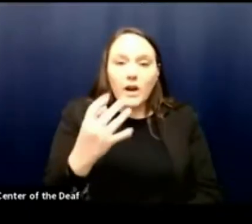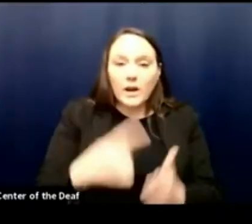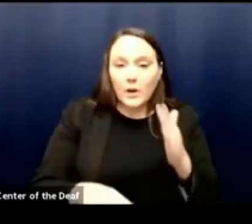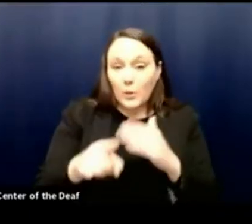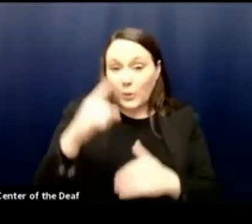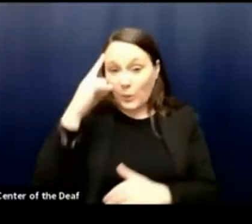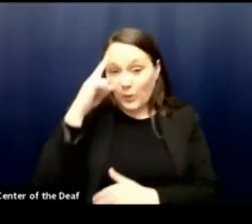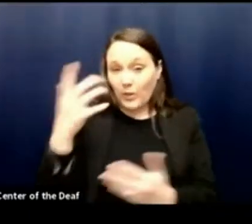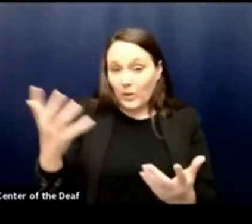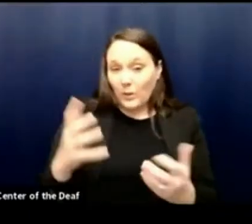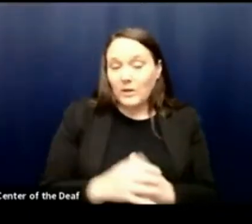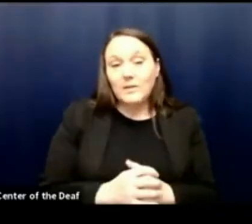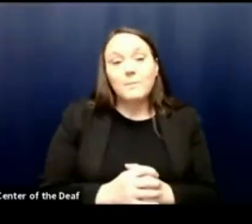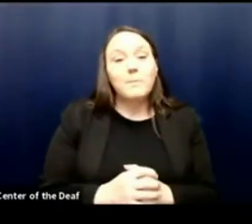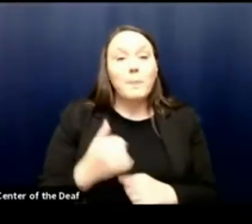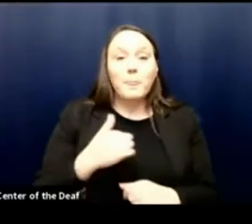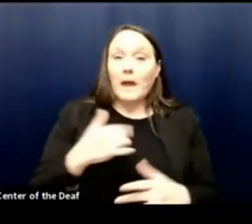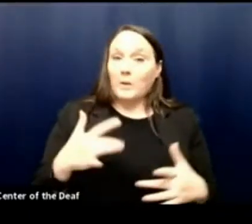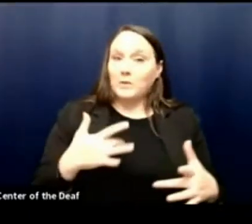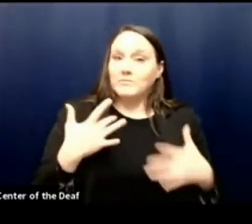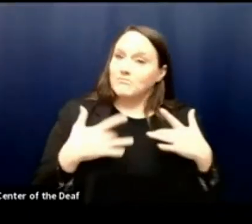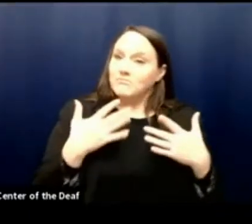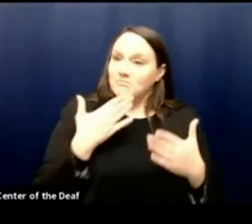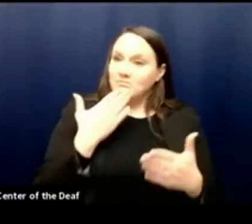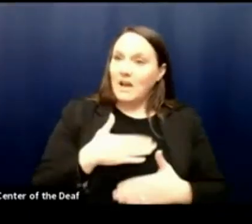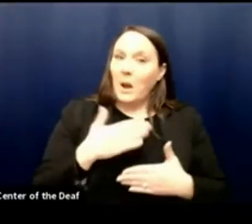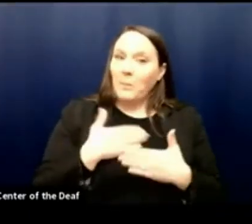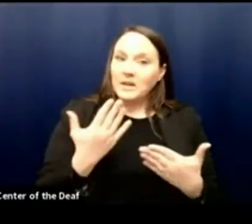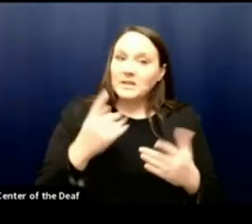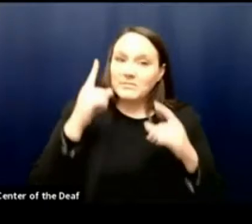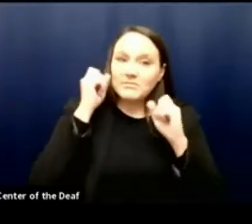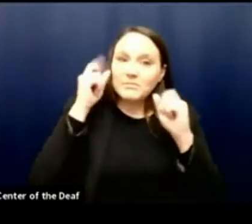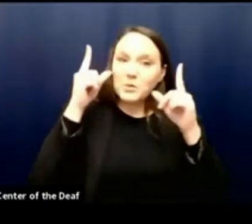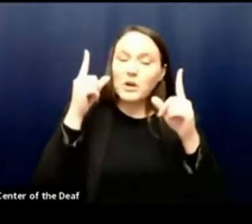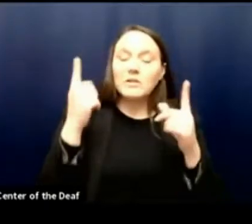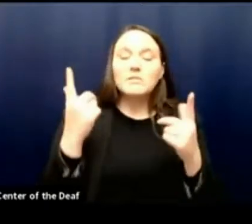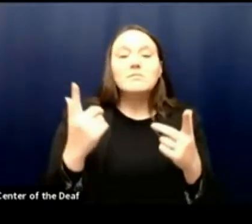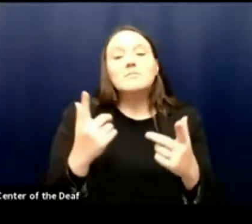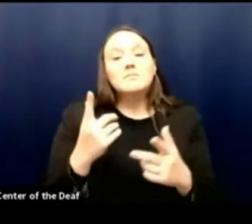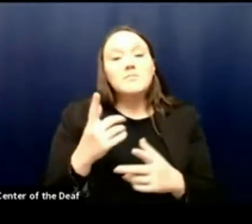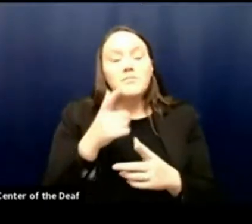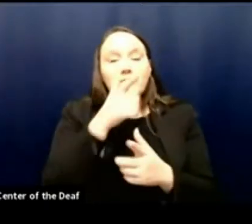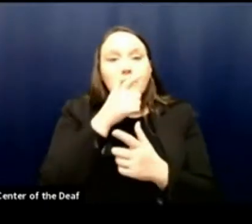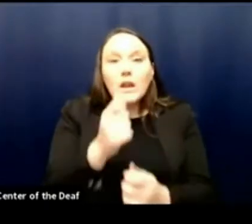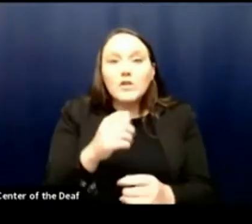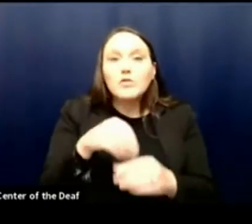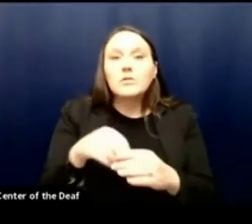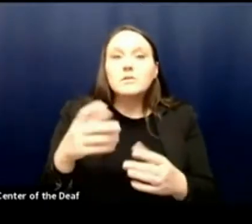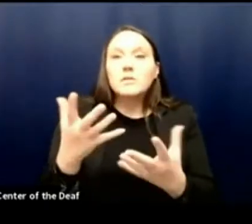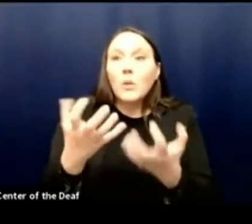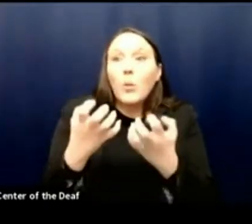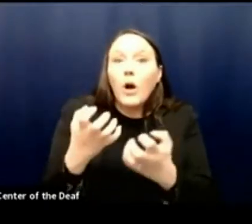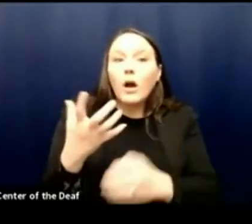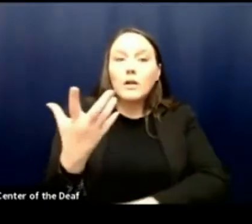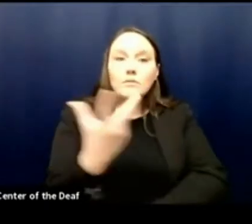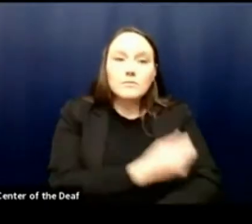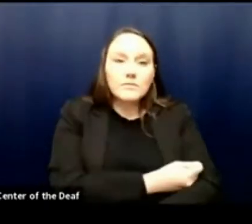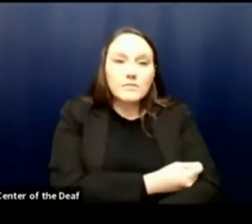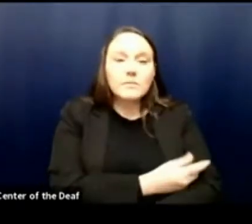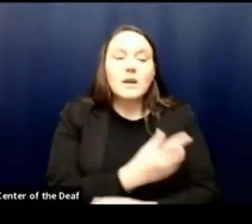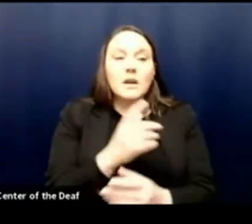was happily surprised. The interest and the desire to get this vaccine is